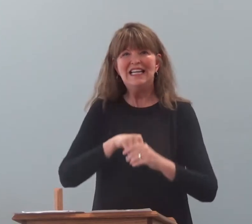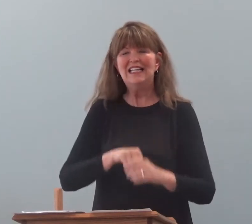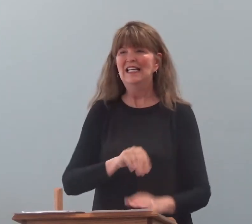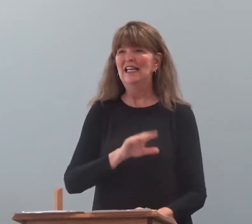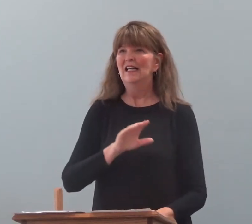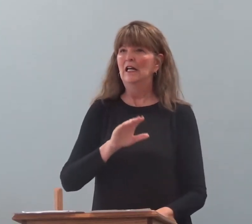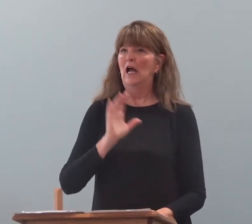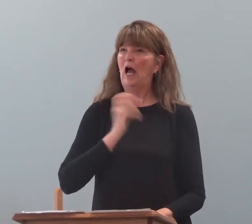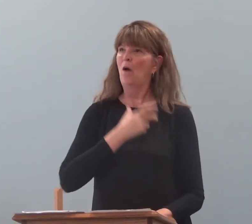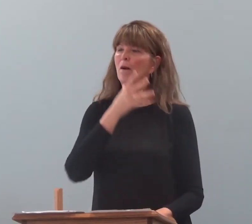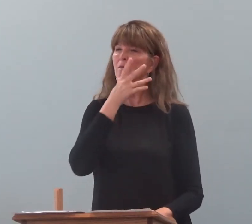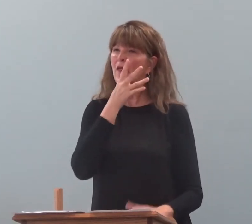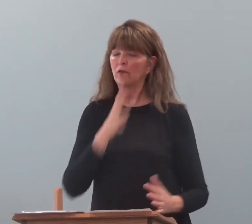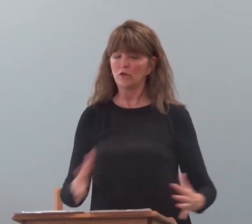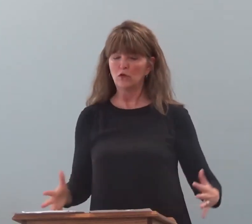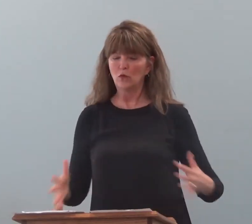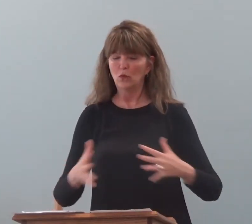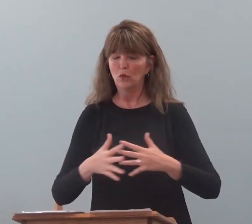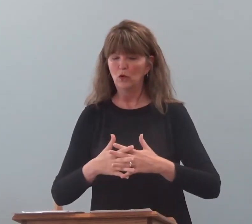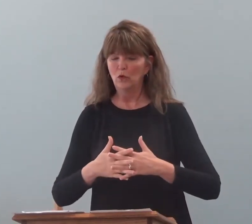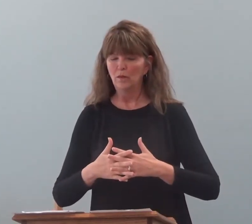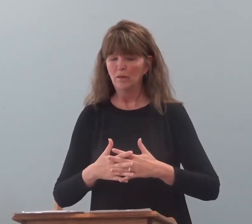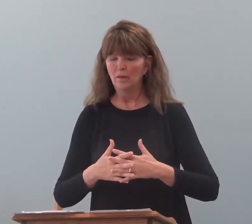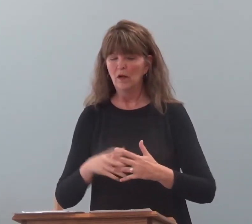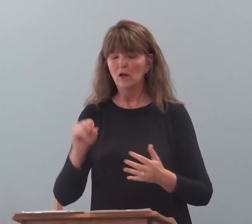God created us in our mother's wombs.